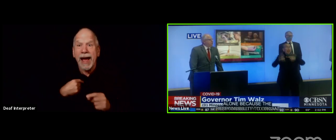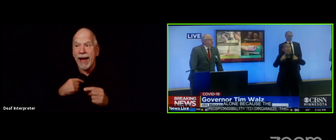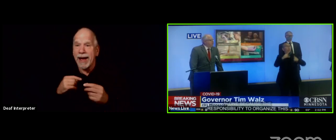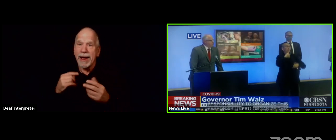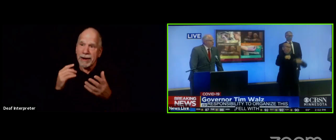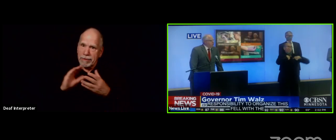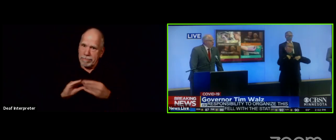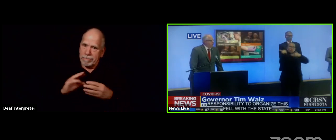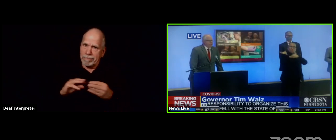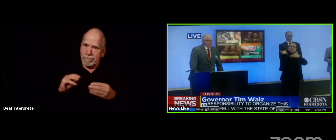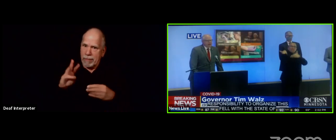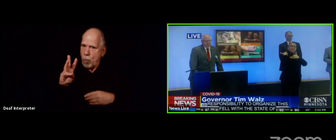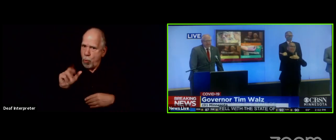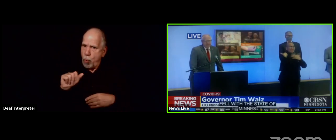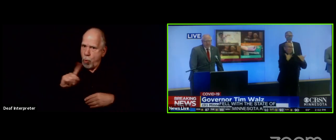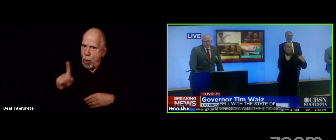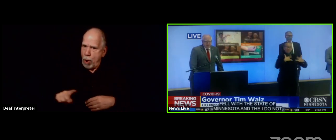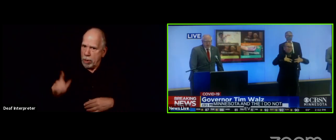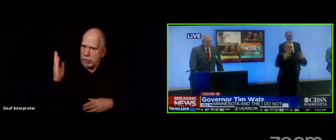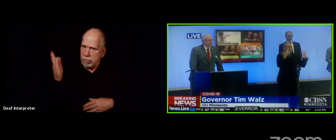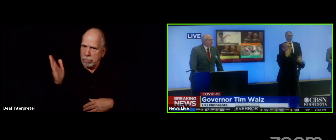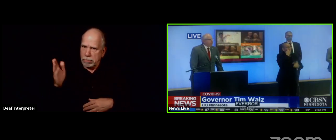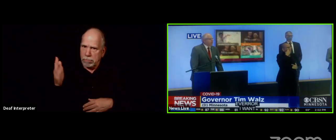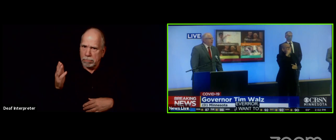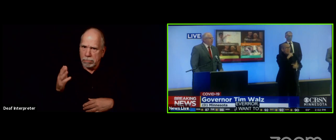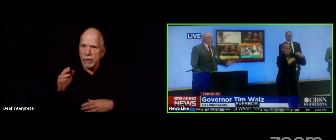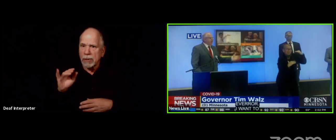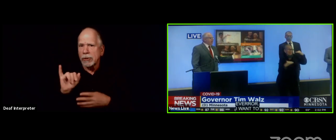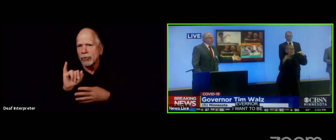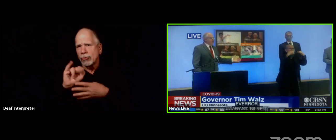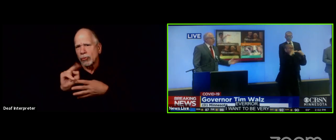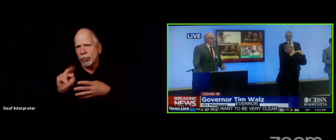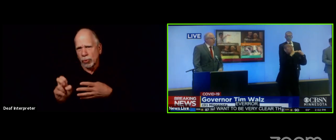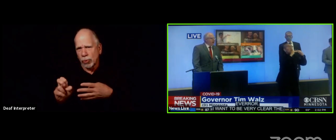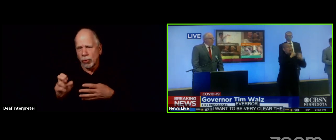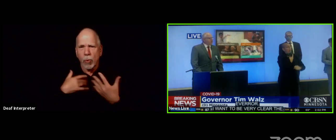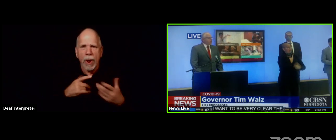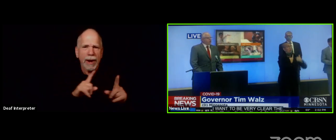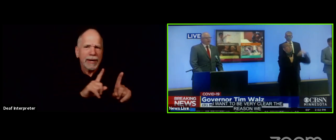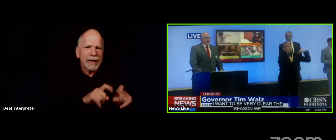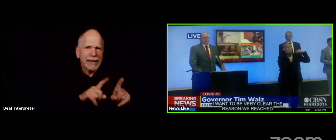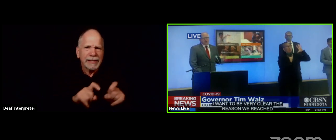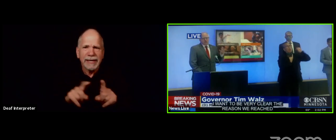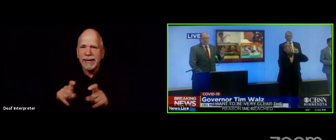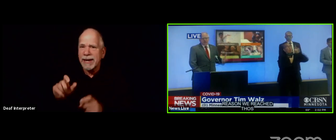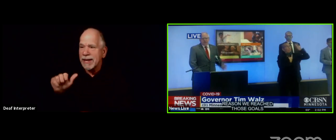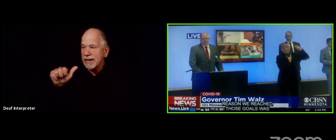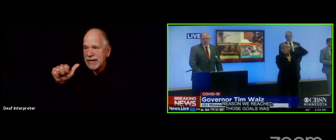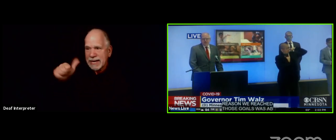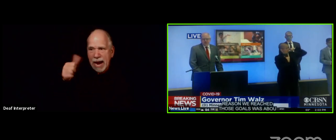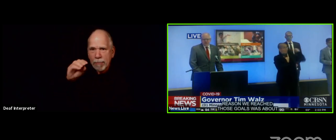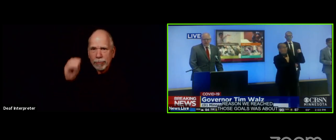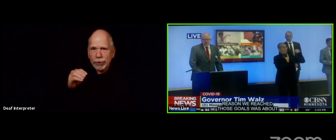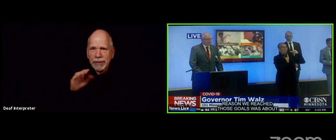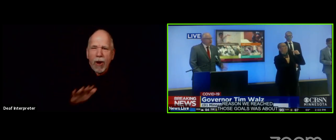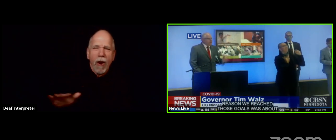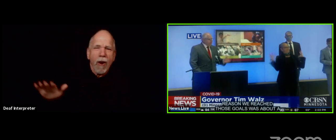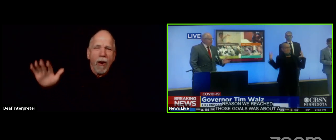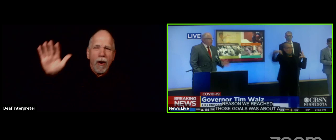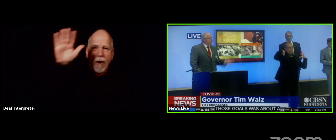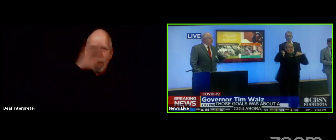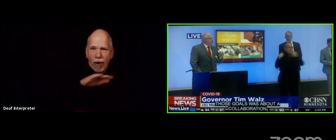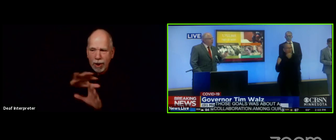reason we reached those goals was not me and me alone. It was about a collaboration amongst our great institutions like the University of Minnesota,